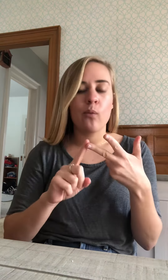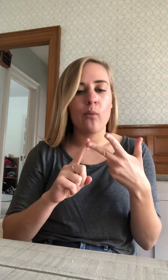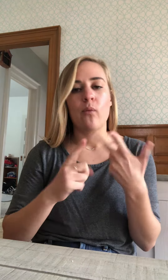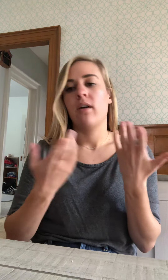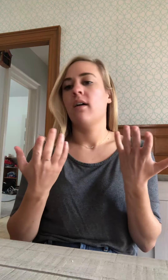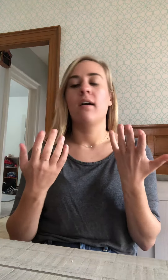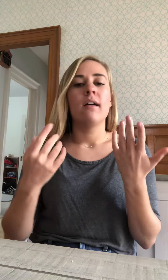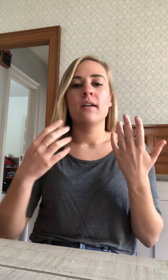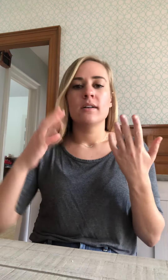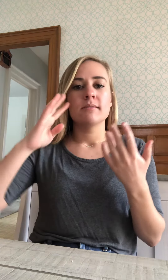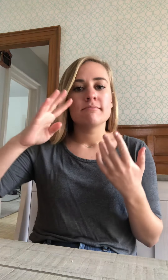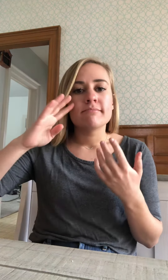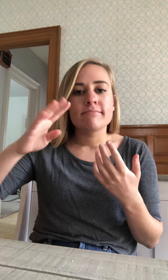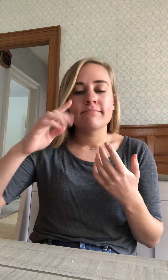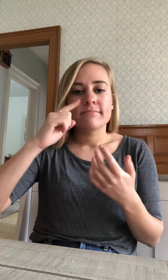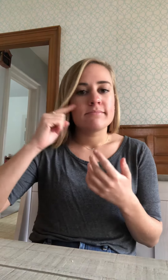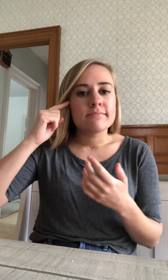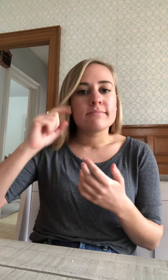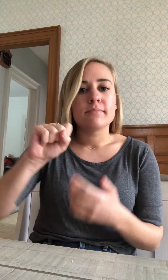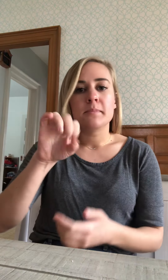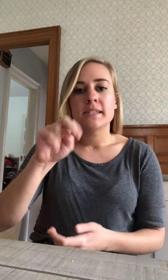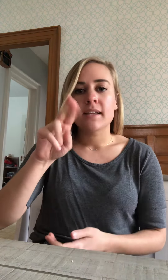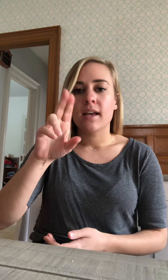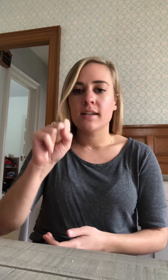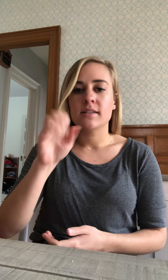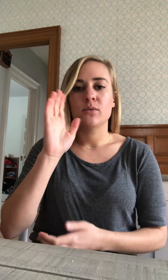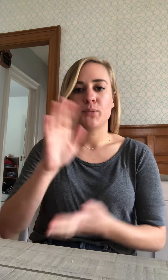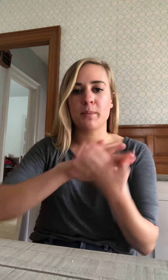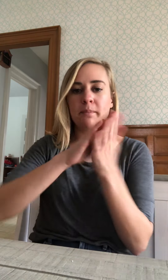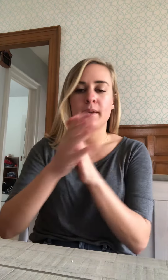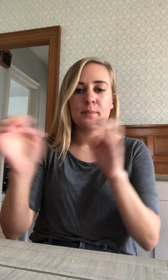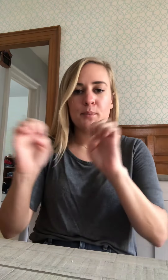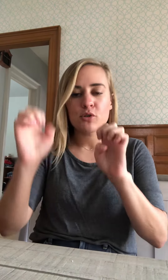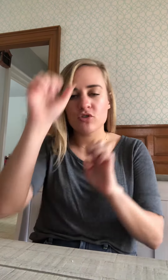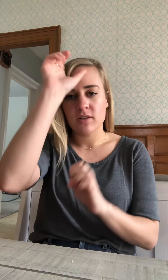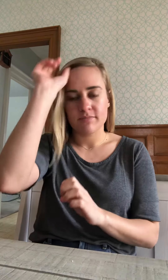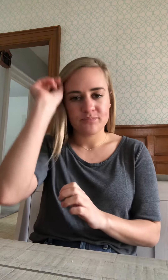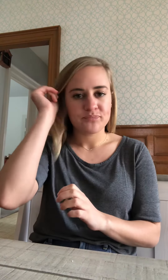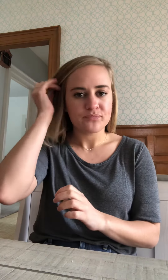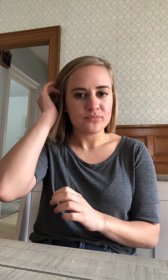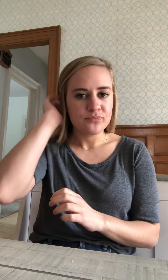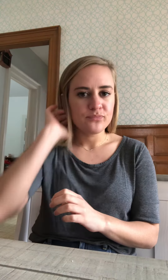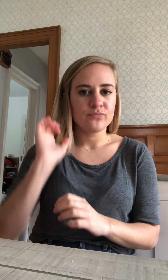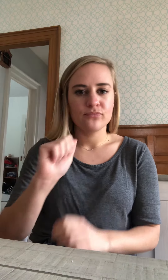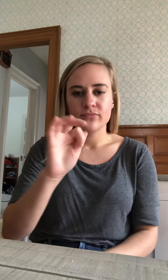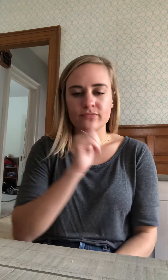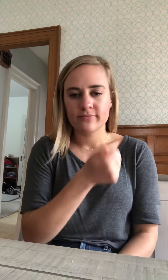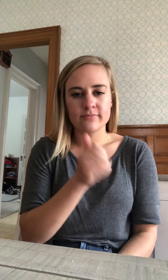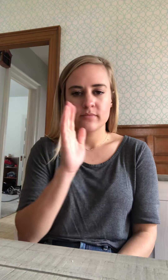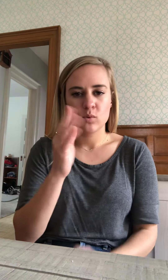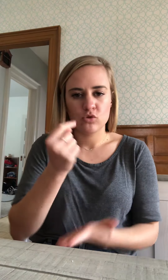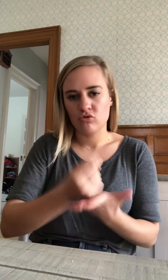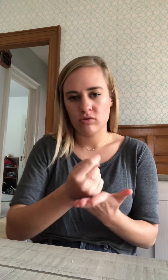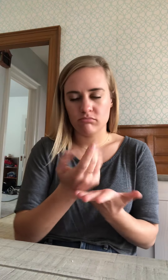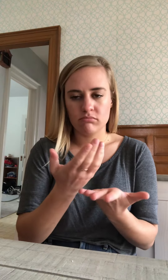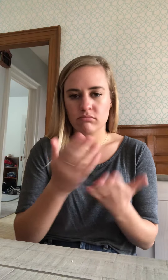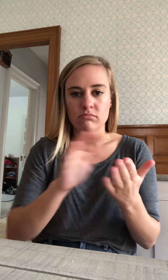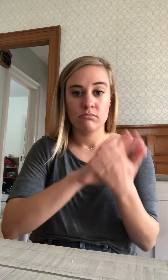that, that would make it emergent. Otherwise, we treat them once the patient is stabilized. Many patients with these